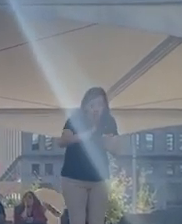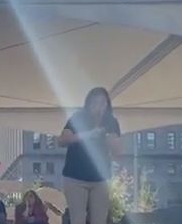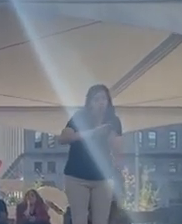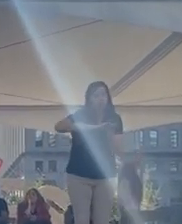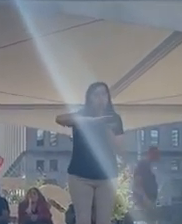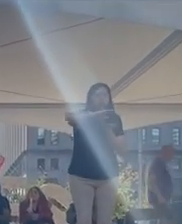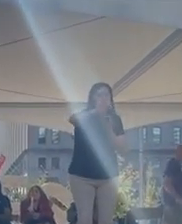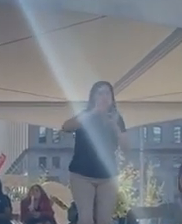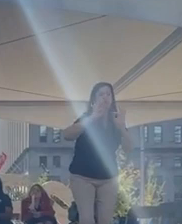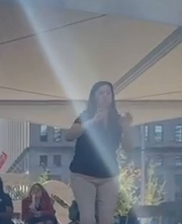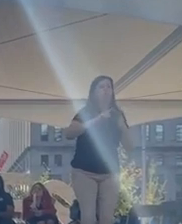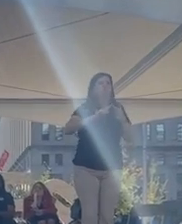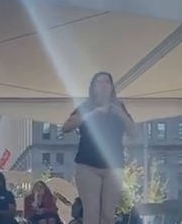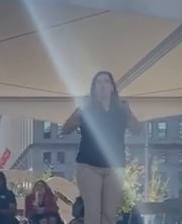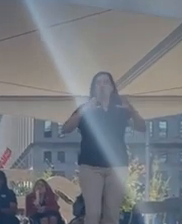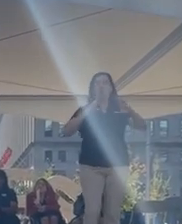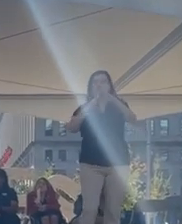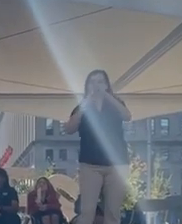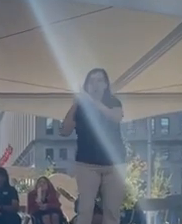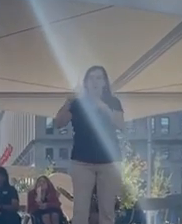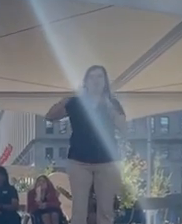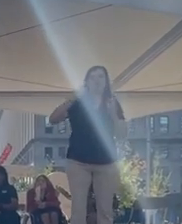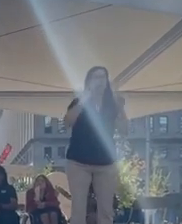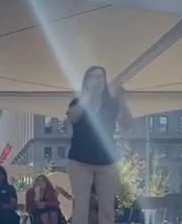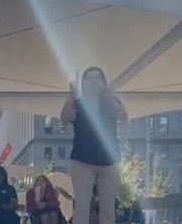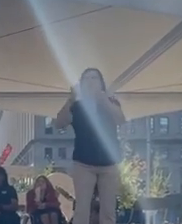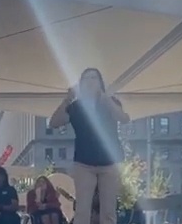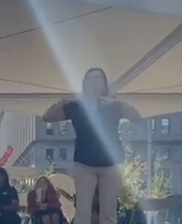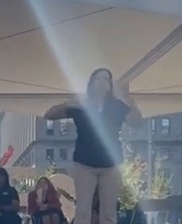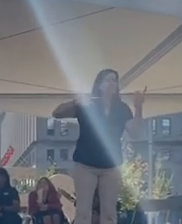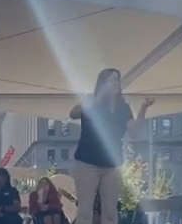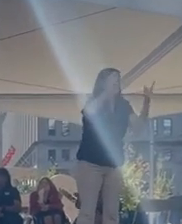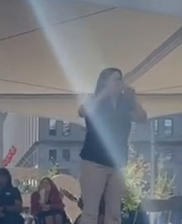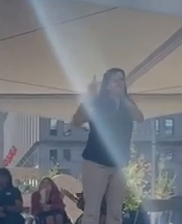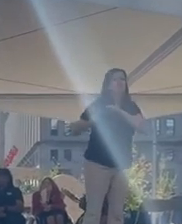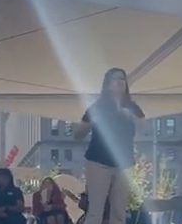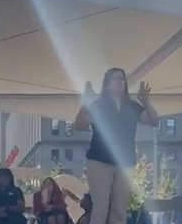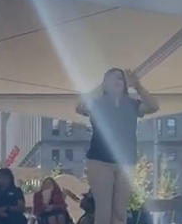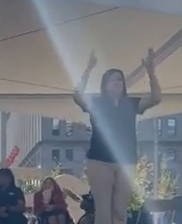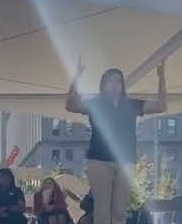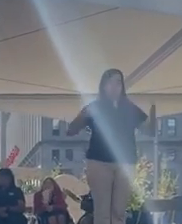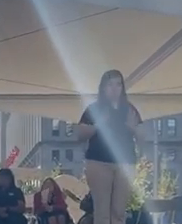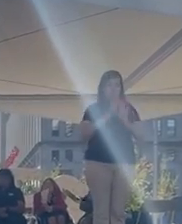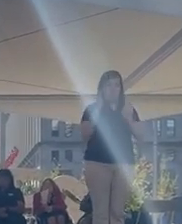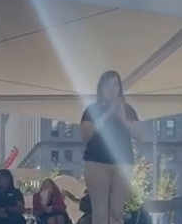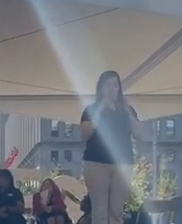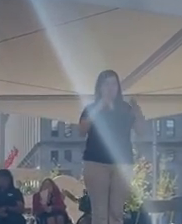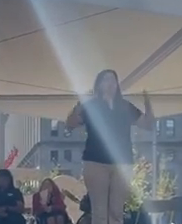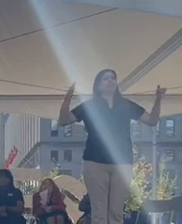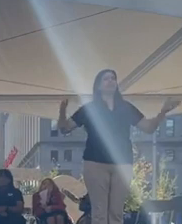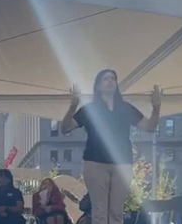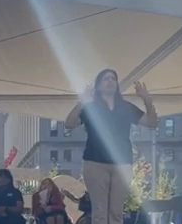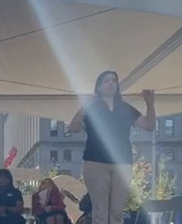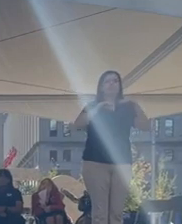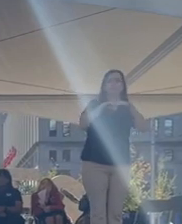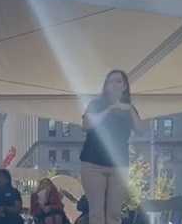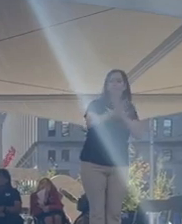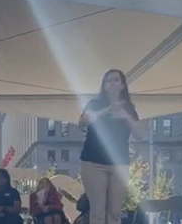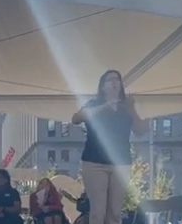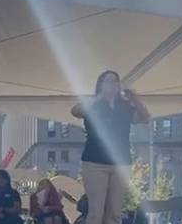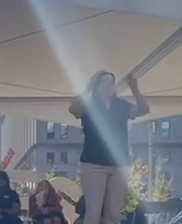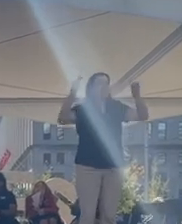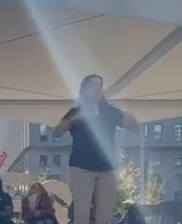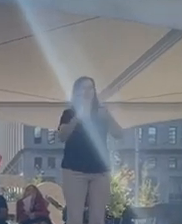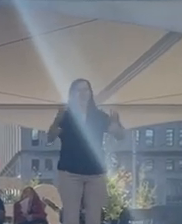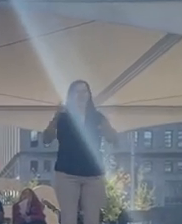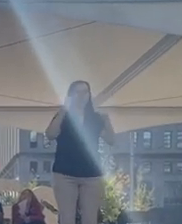have no impediments to your getting around, that we have doorways that you can get through, and exhibitions in our museums